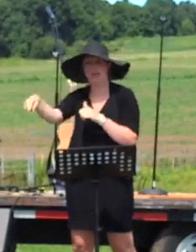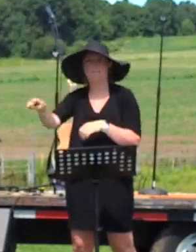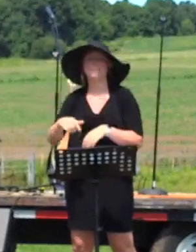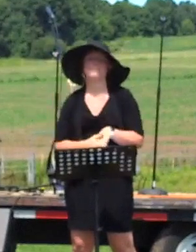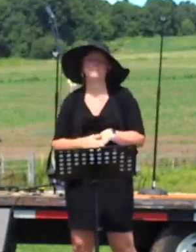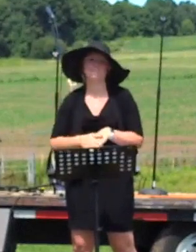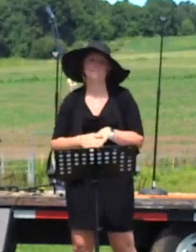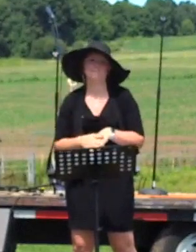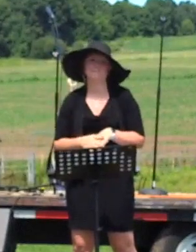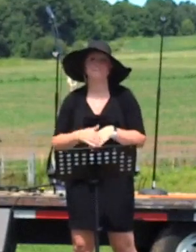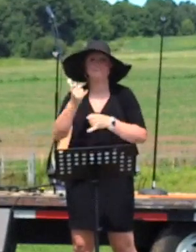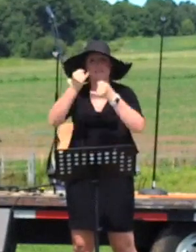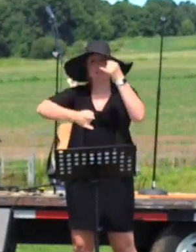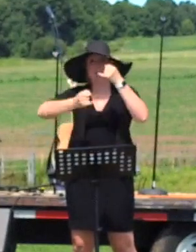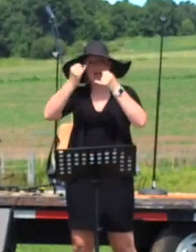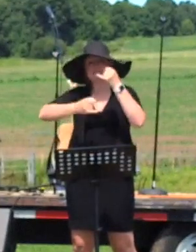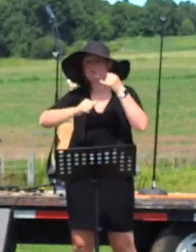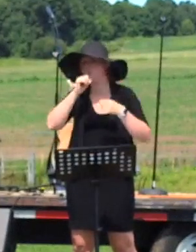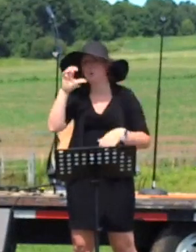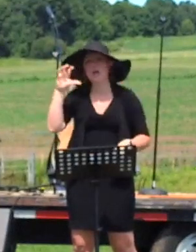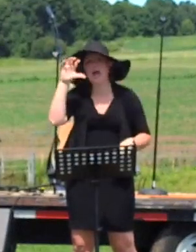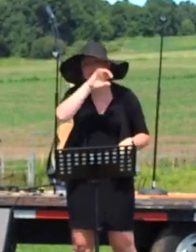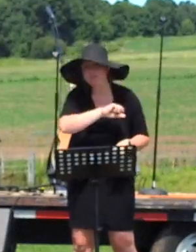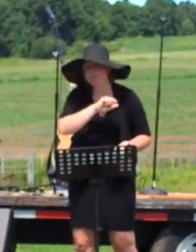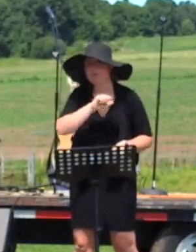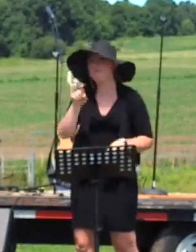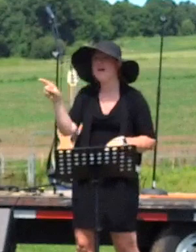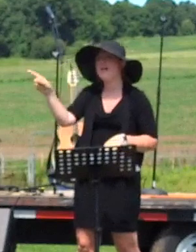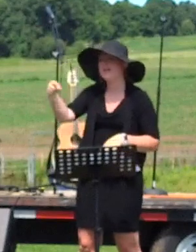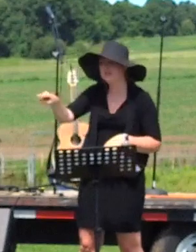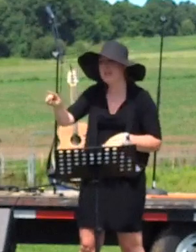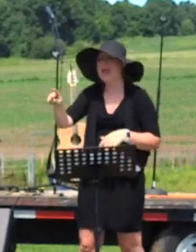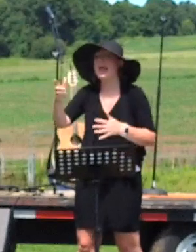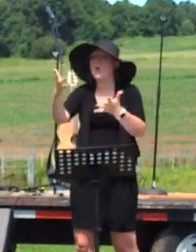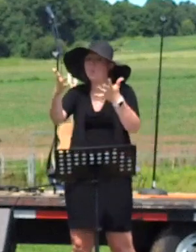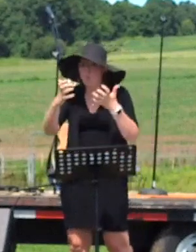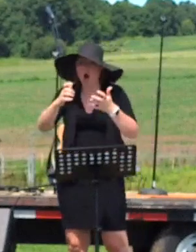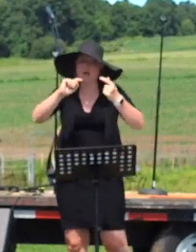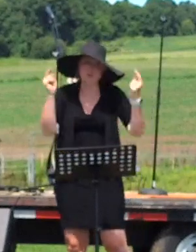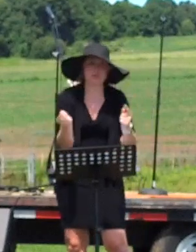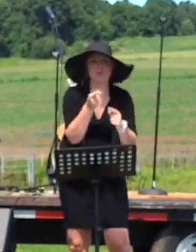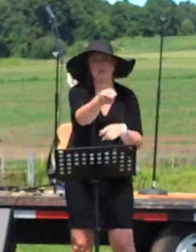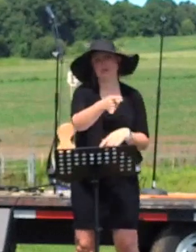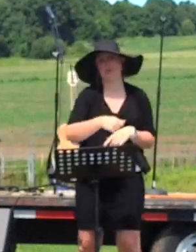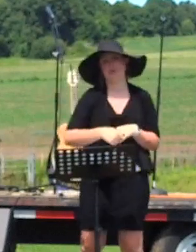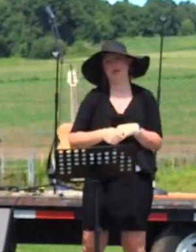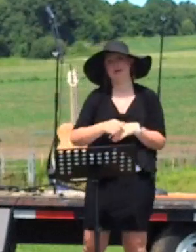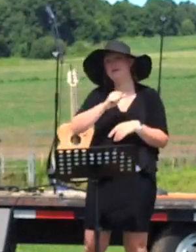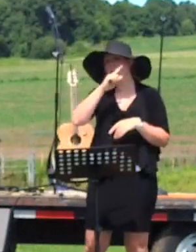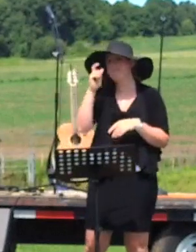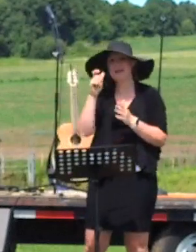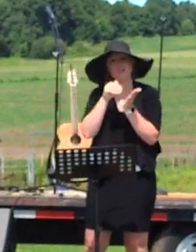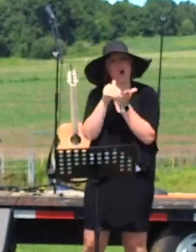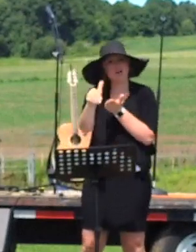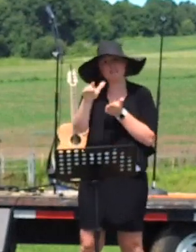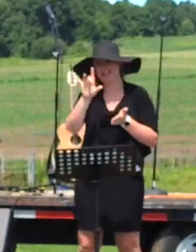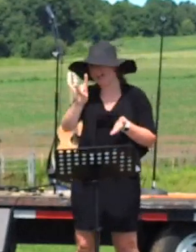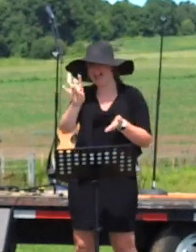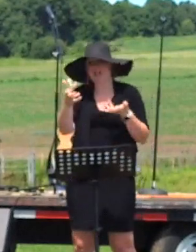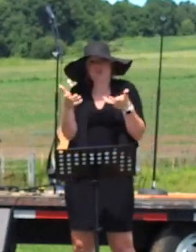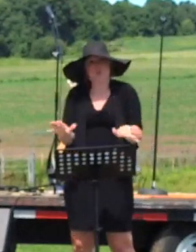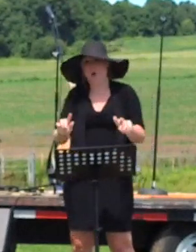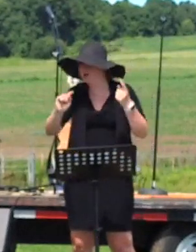And the last one is, don't assume that they intend to be hurtful, because they generally